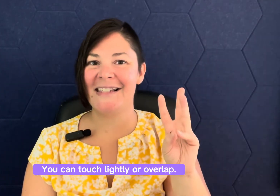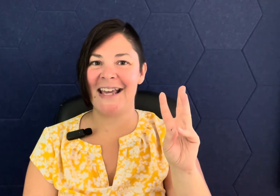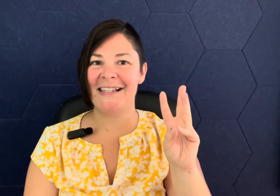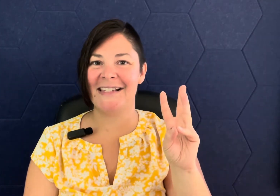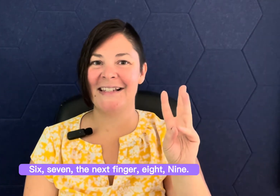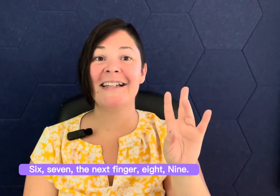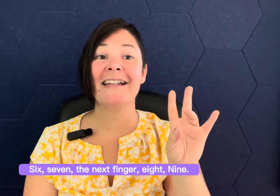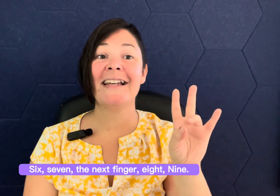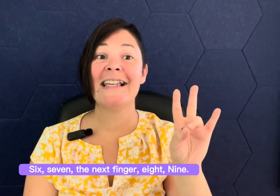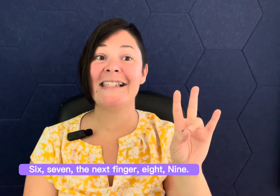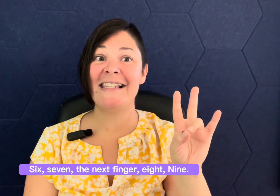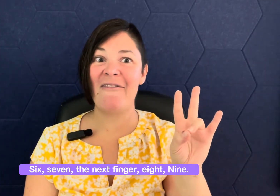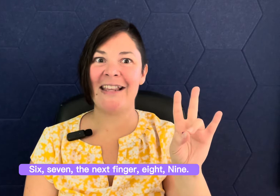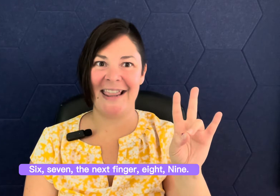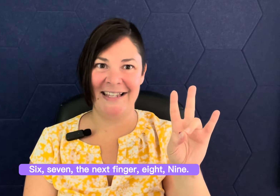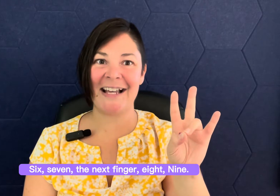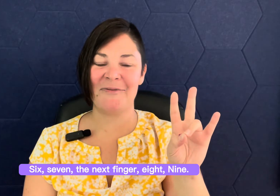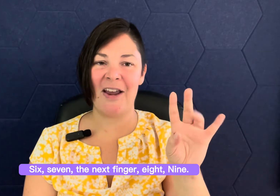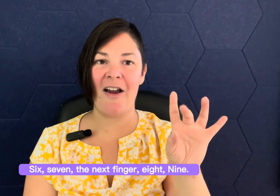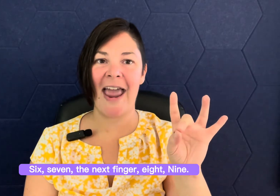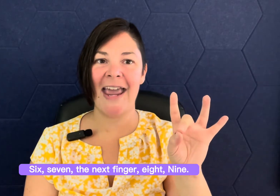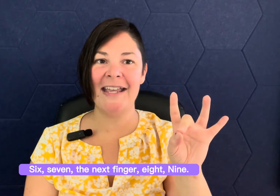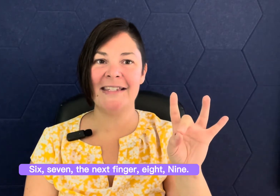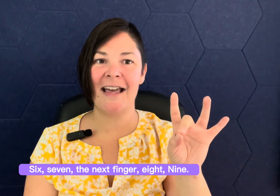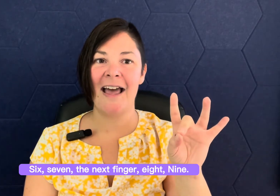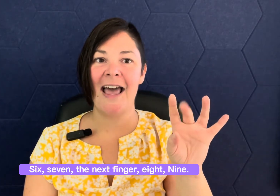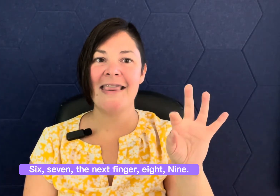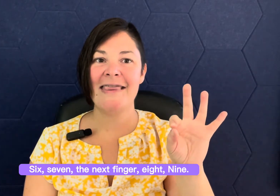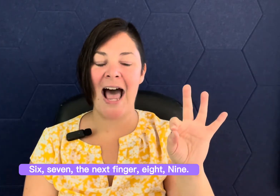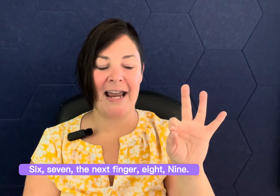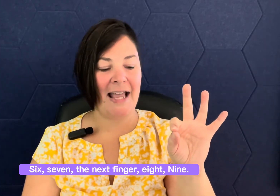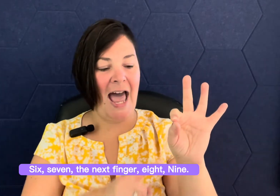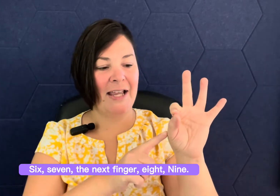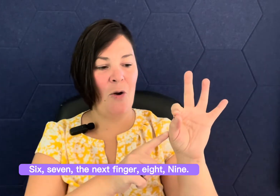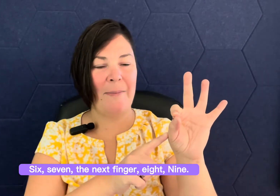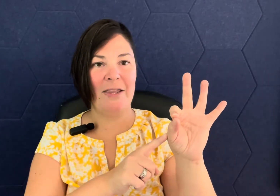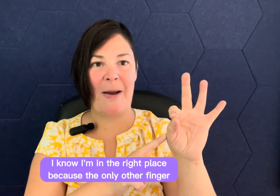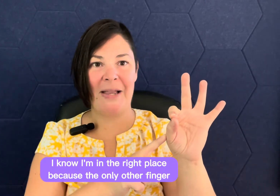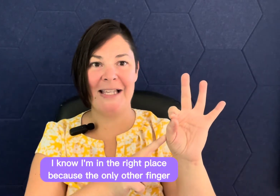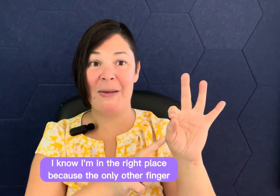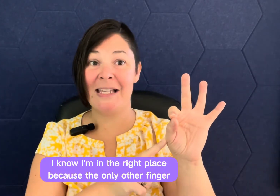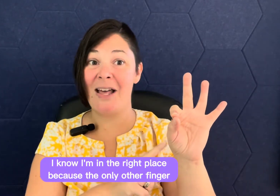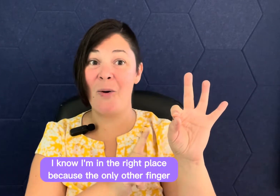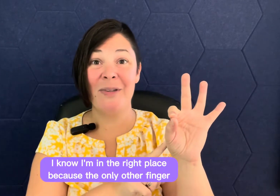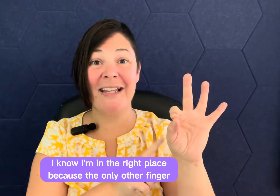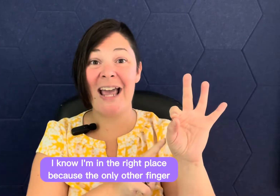6, 7, the next finger. 8, 9. I know I'm in the right place because the only